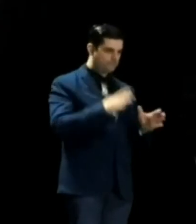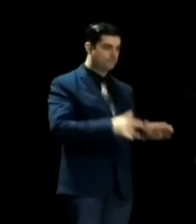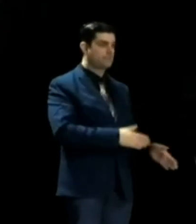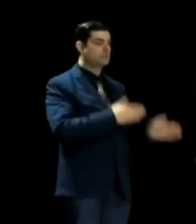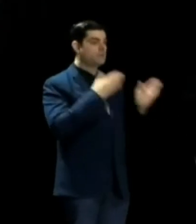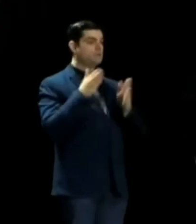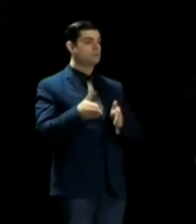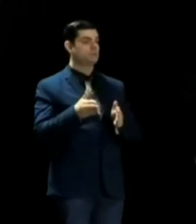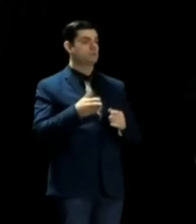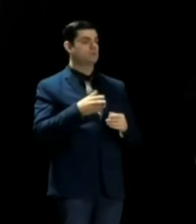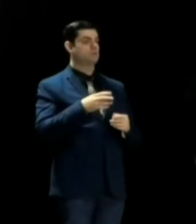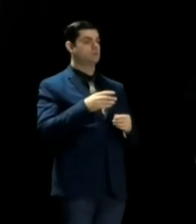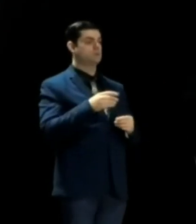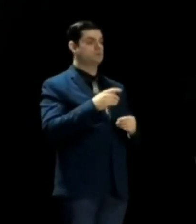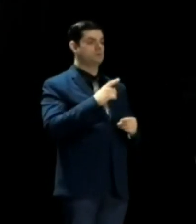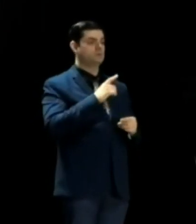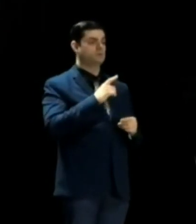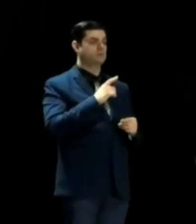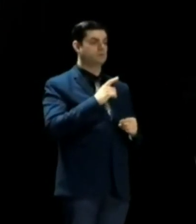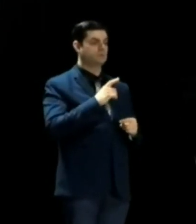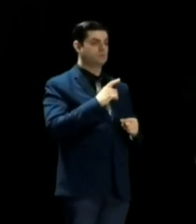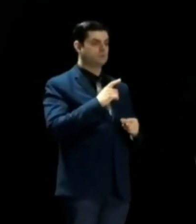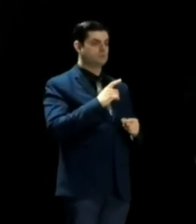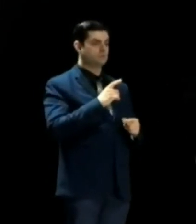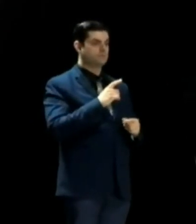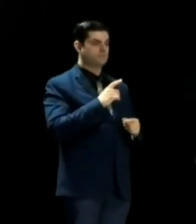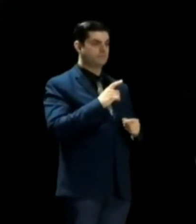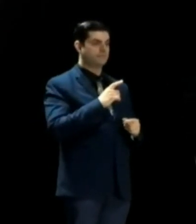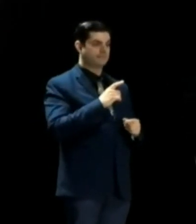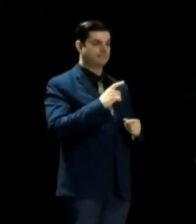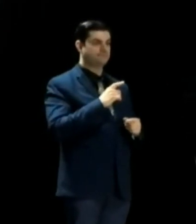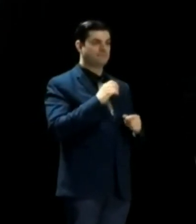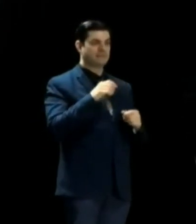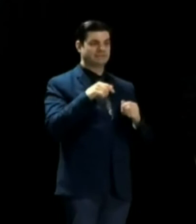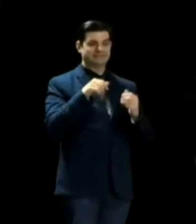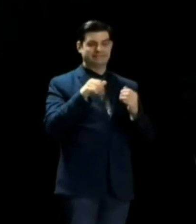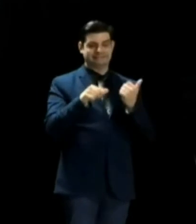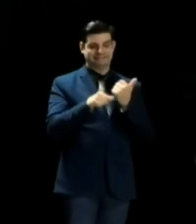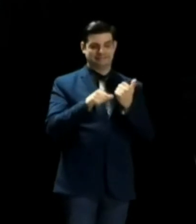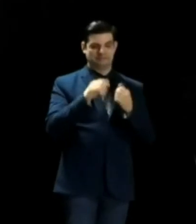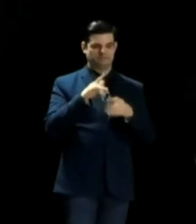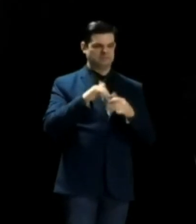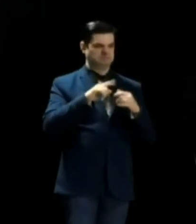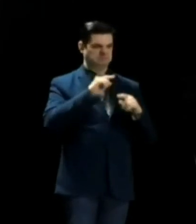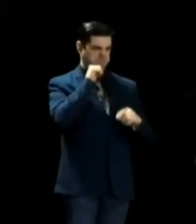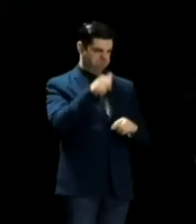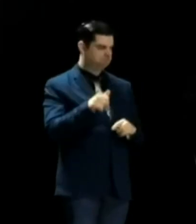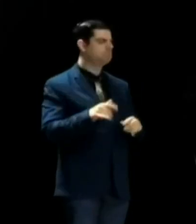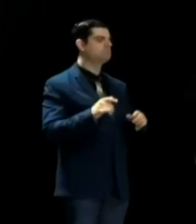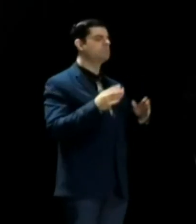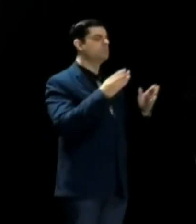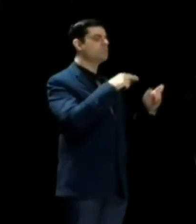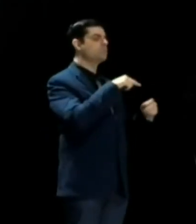fight, we have more independence in our approach with assisted living facilities, whereas nursing homes fall under New York